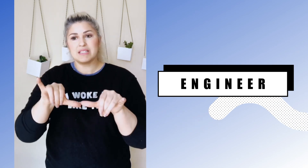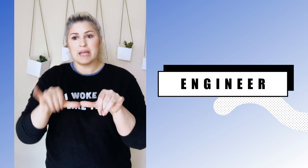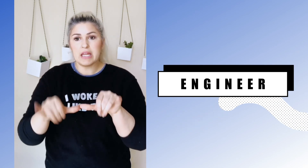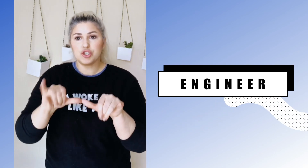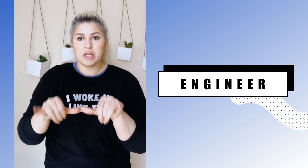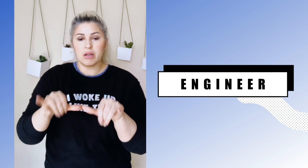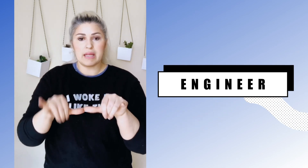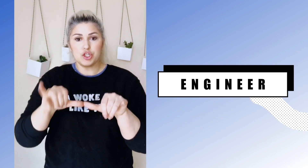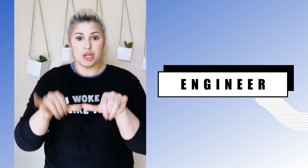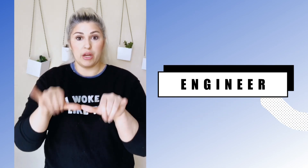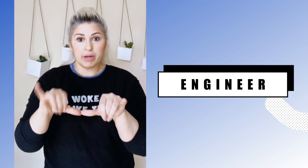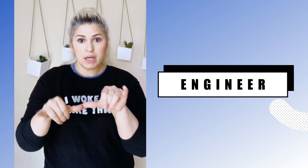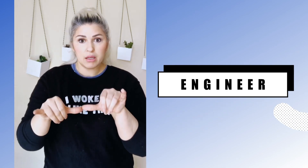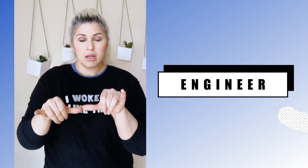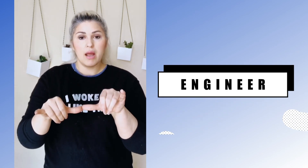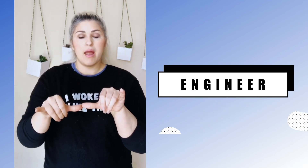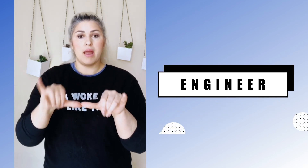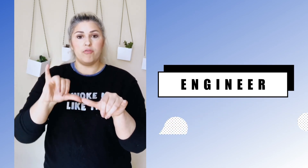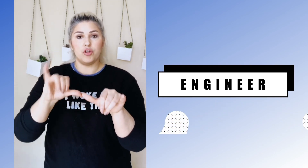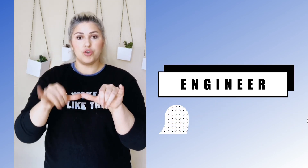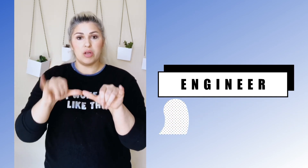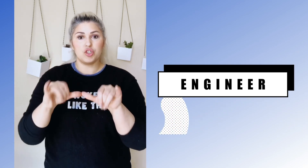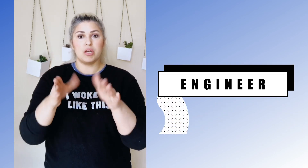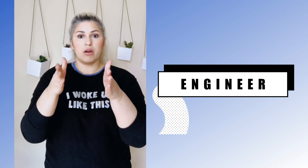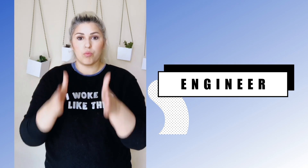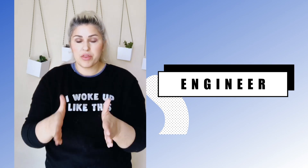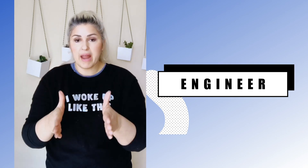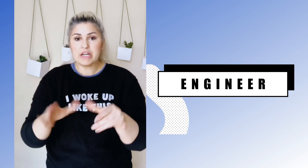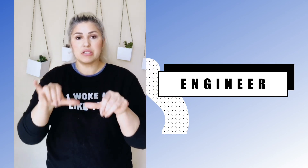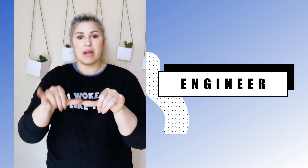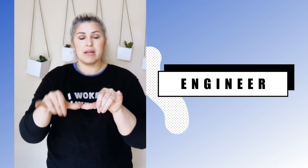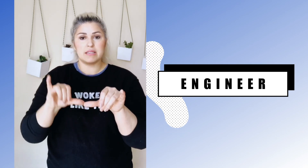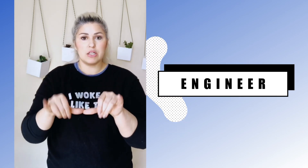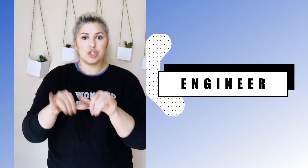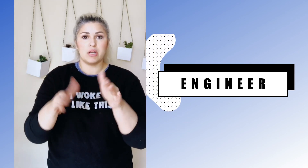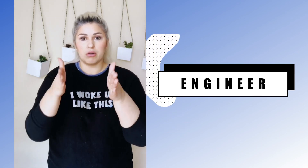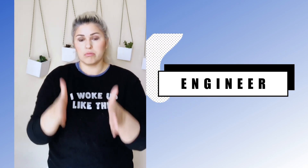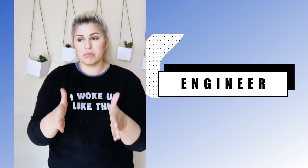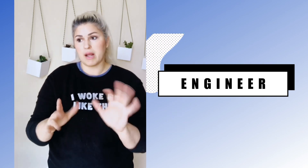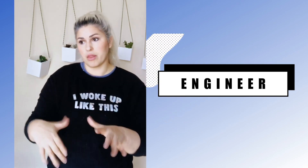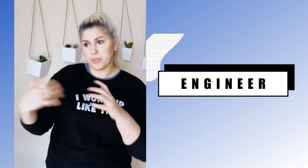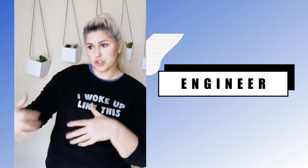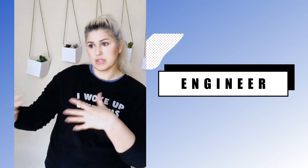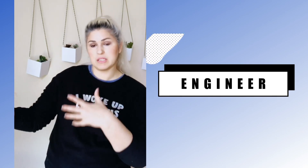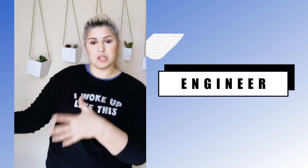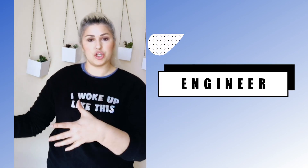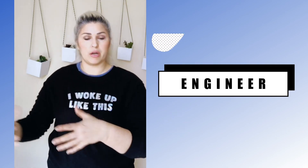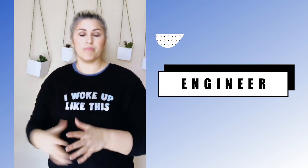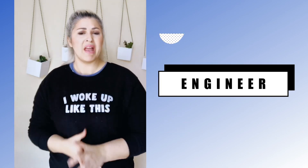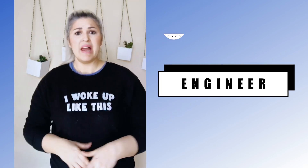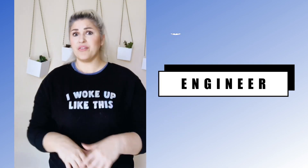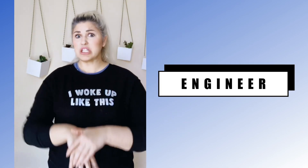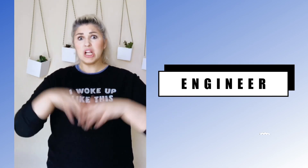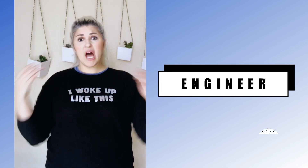So this is like engineer, like engineering. And if you do engineer with the agent sign, it's engineer, like the person that's an